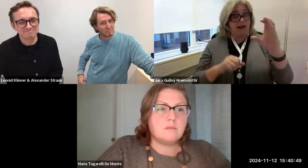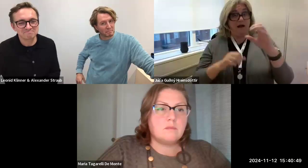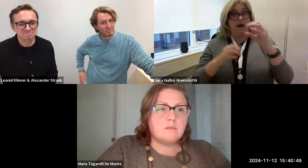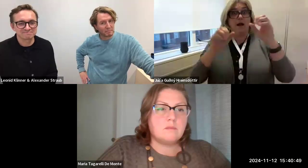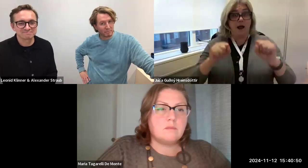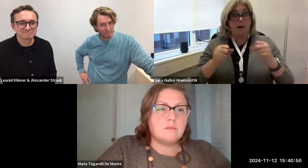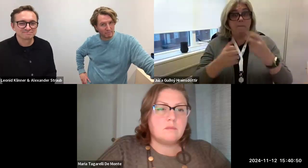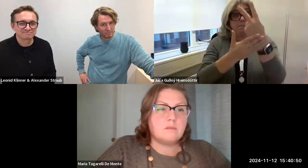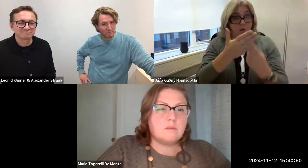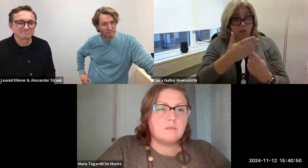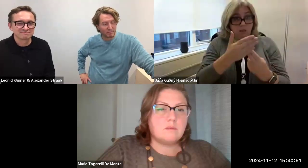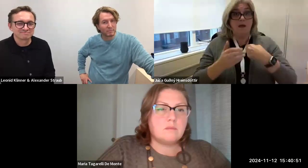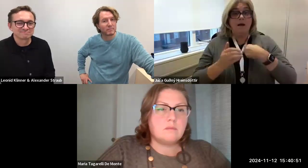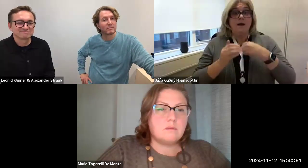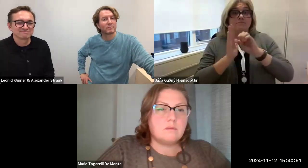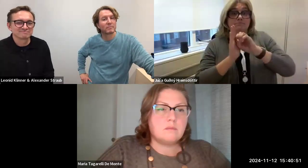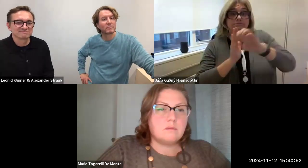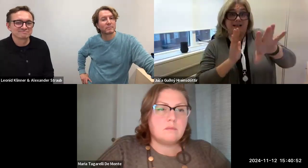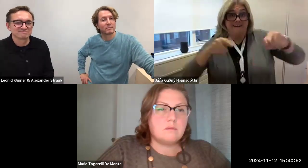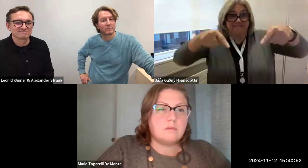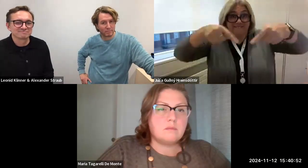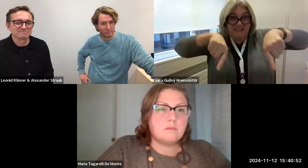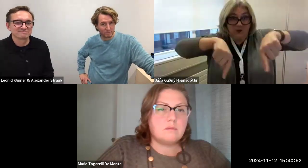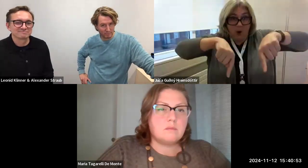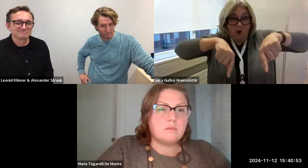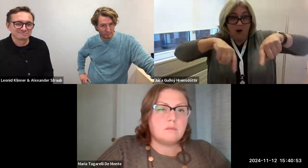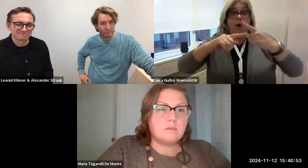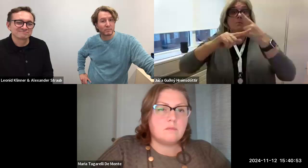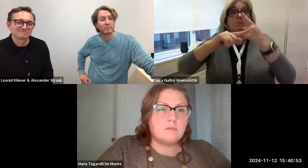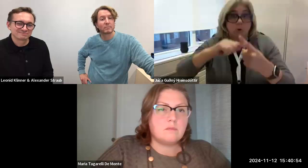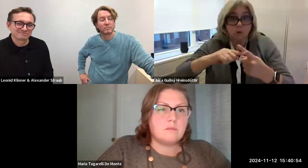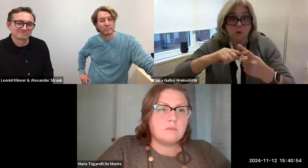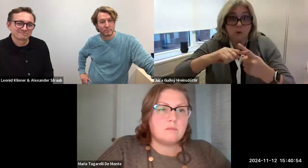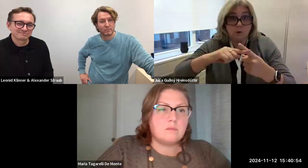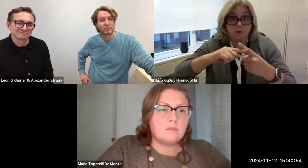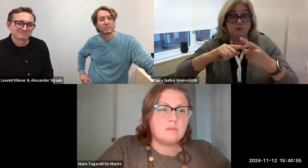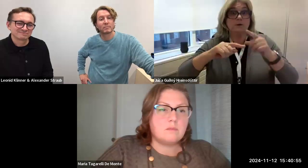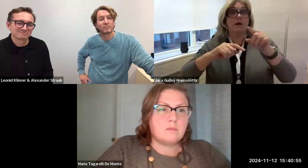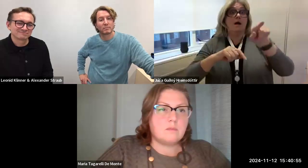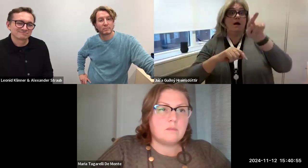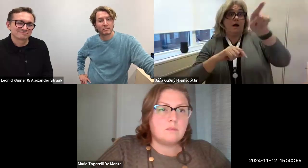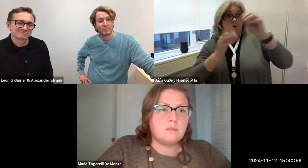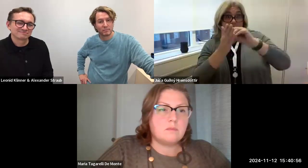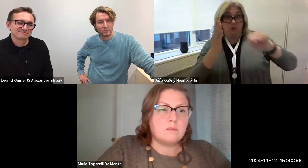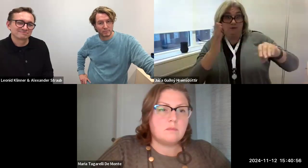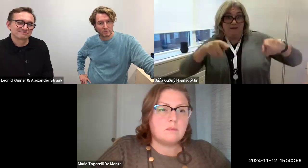automatically all done in Canvas. And Canvas, I can send it to them via video,